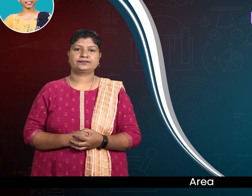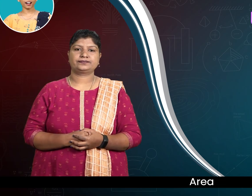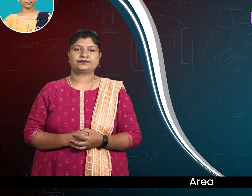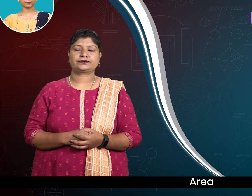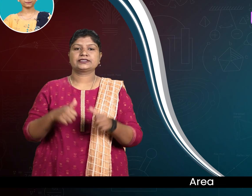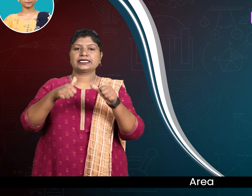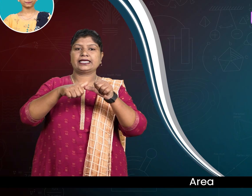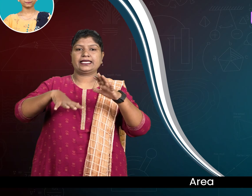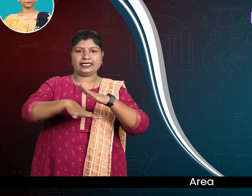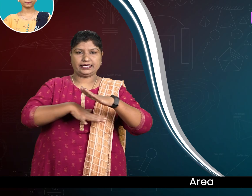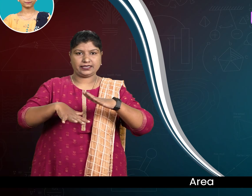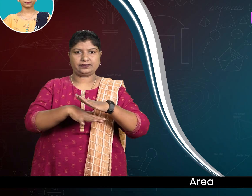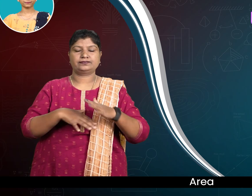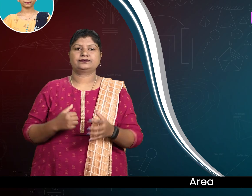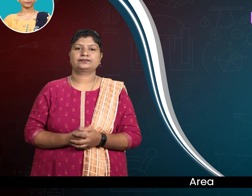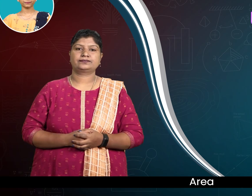area,